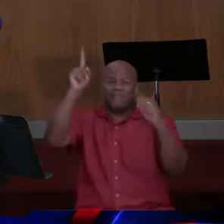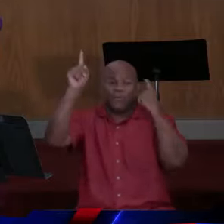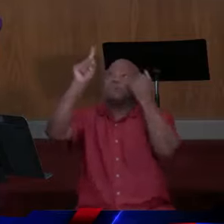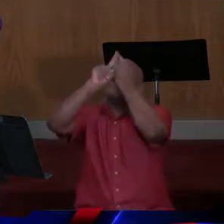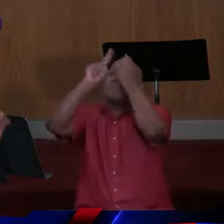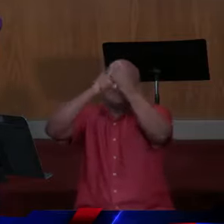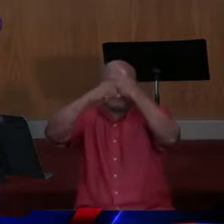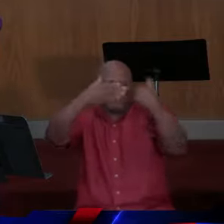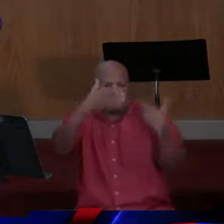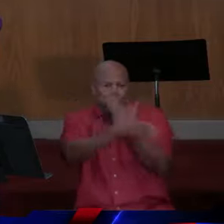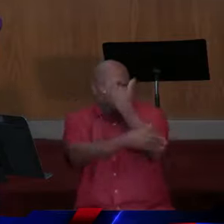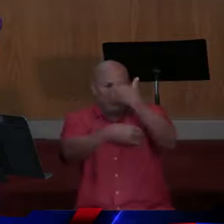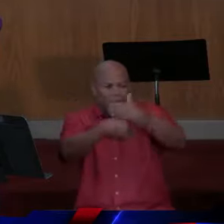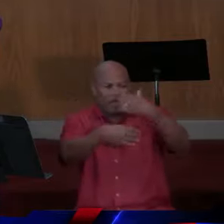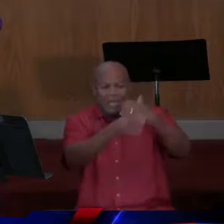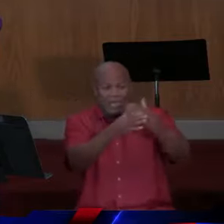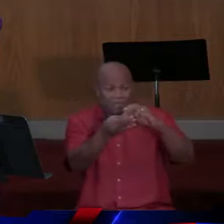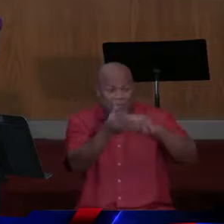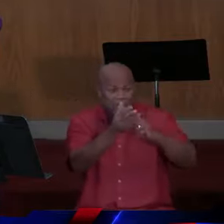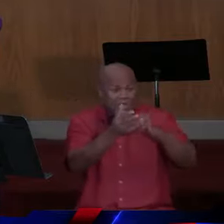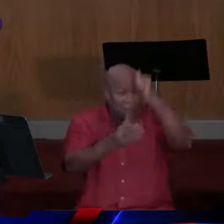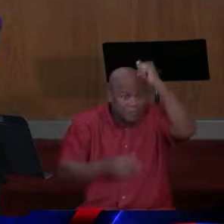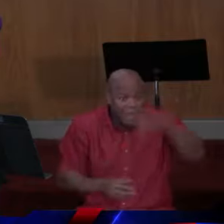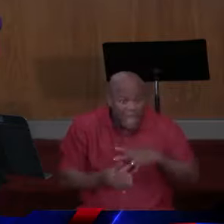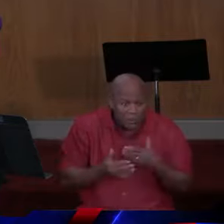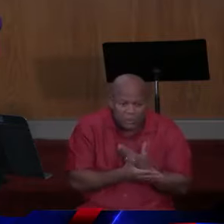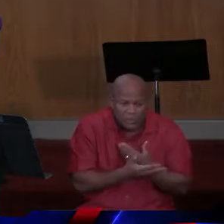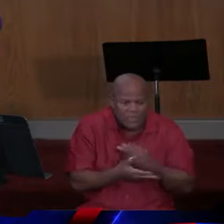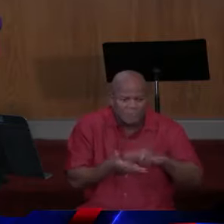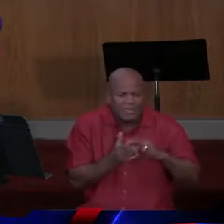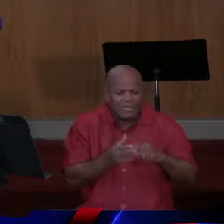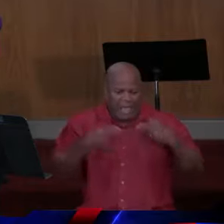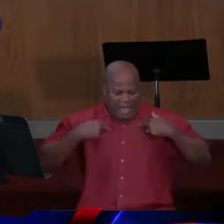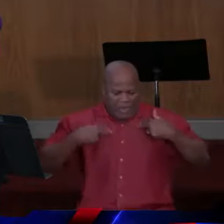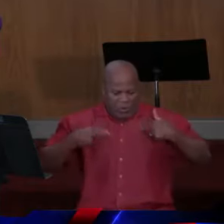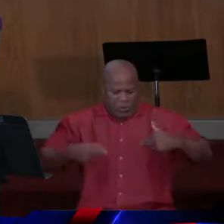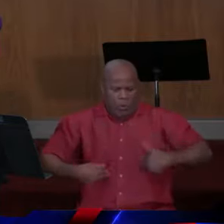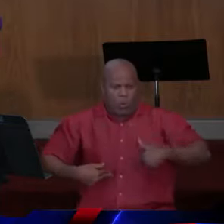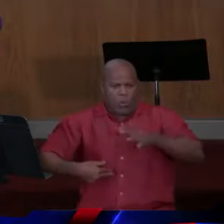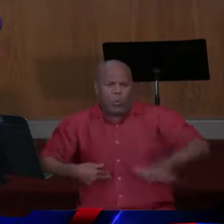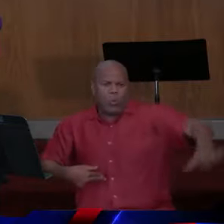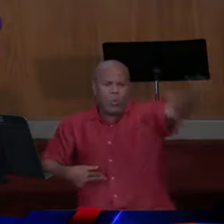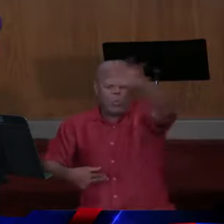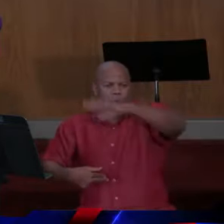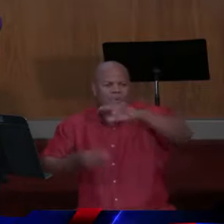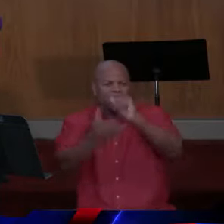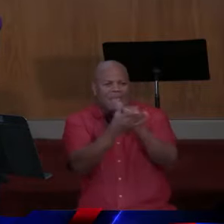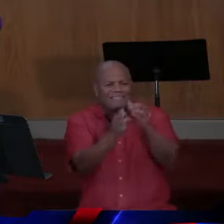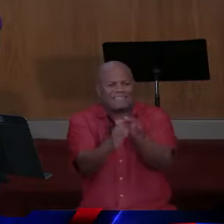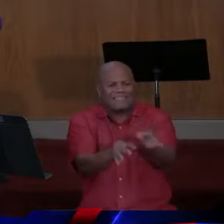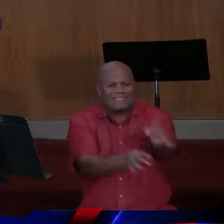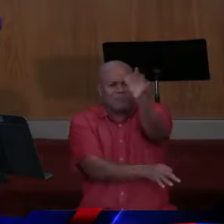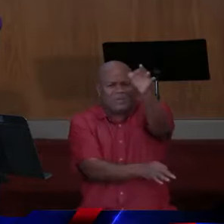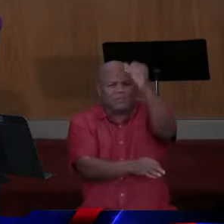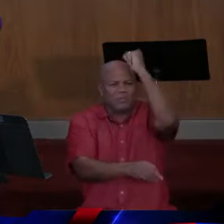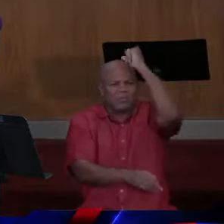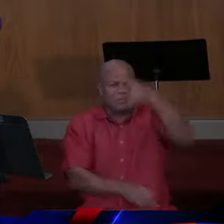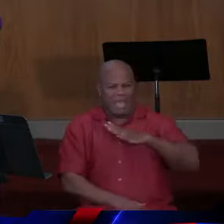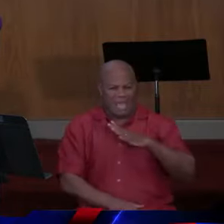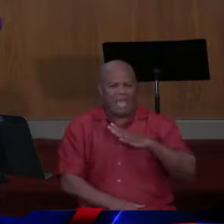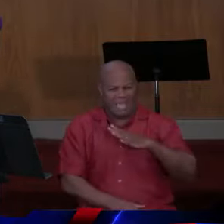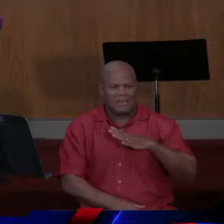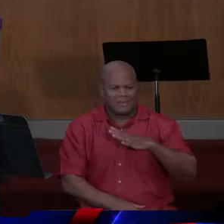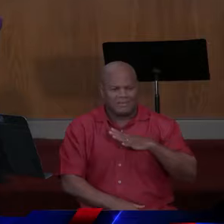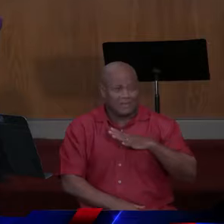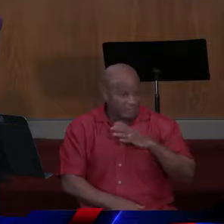Bible says, a new man. But he's not talking gender. He's talking humanity, which is the spiritual man. Come